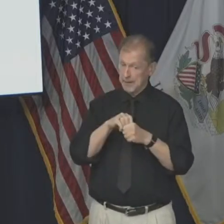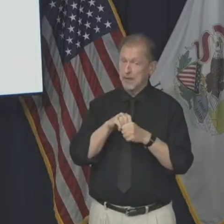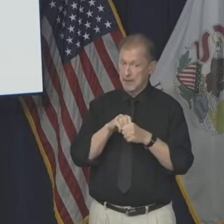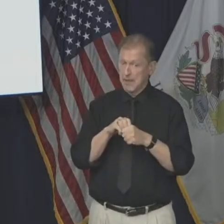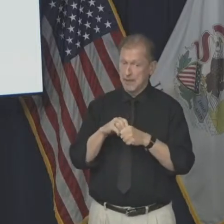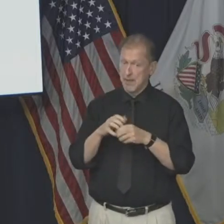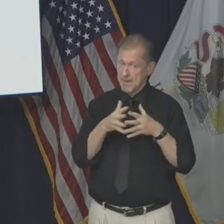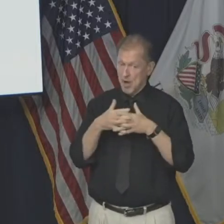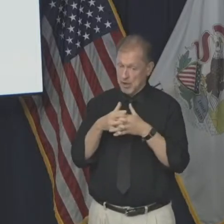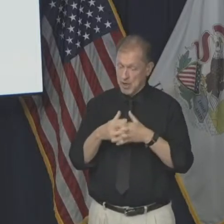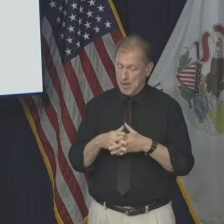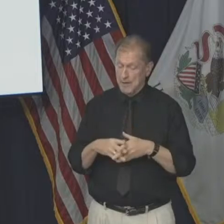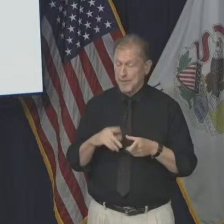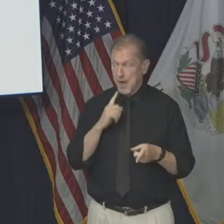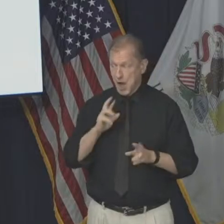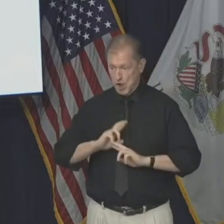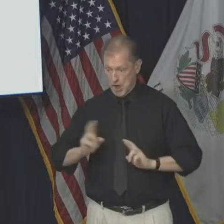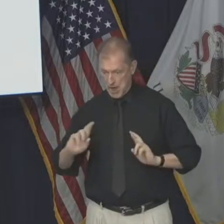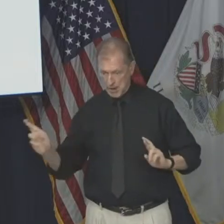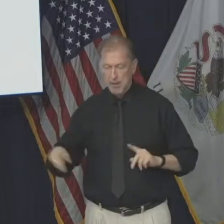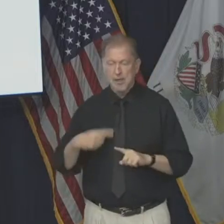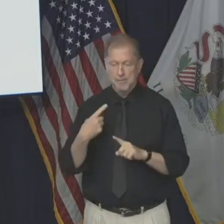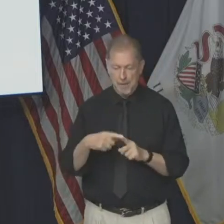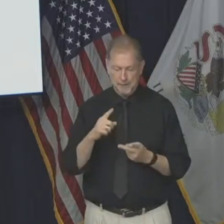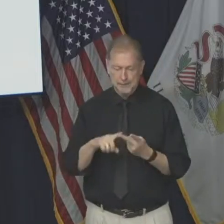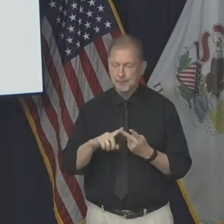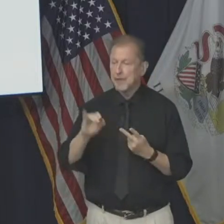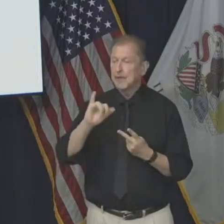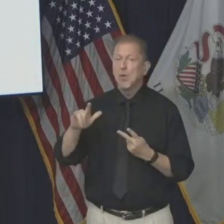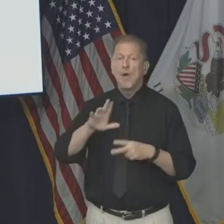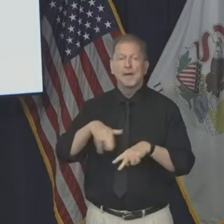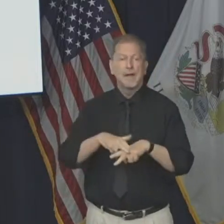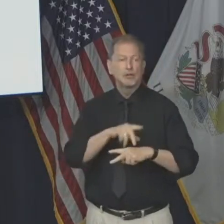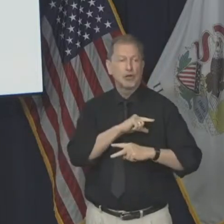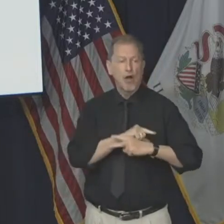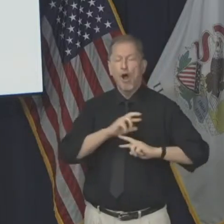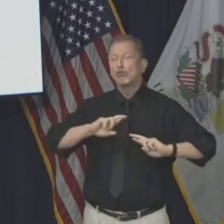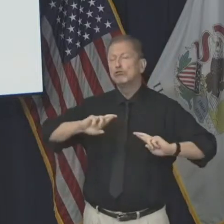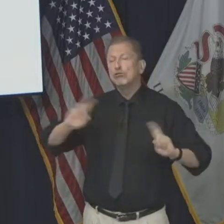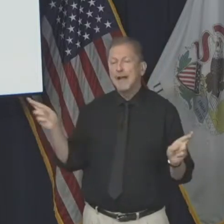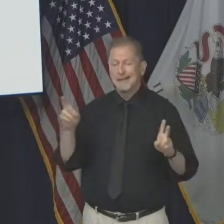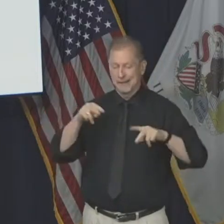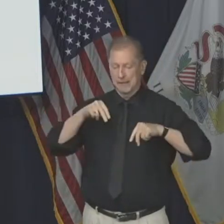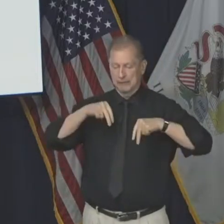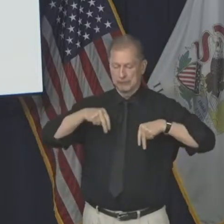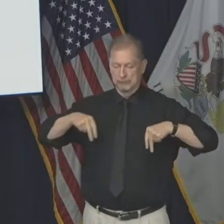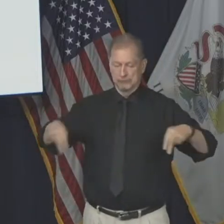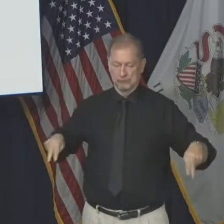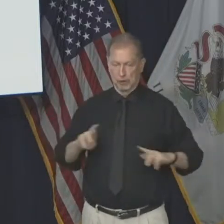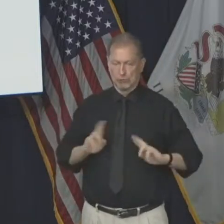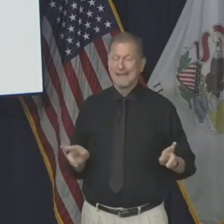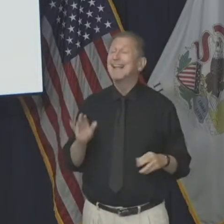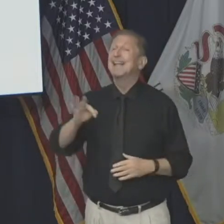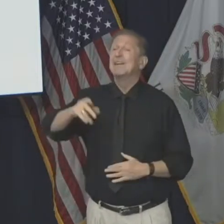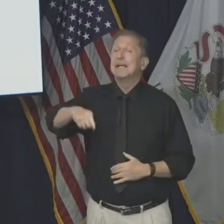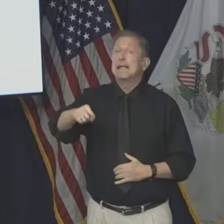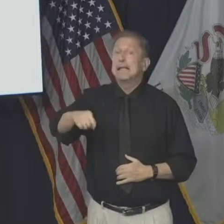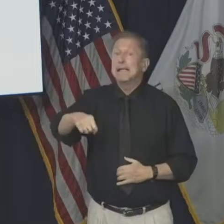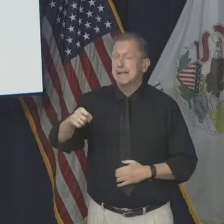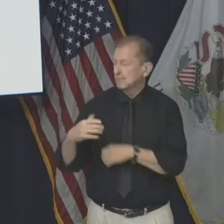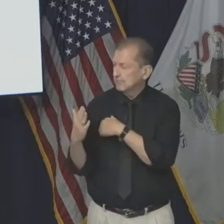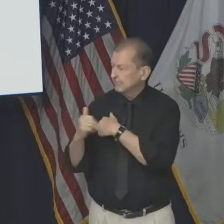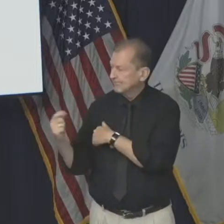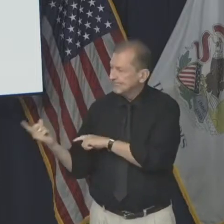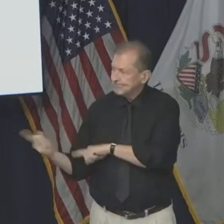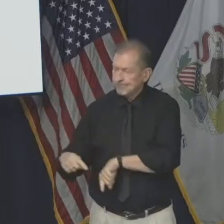duty. And the Illinois National Guard has been put into a state of readiness just so that they, if needed by local officials, they